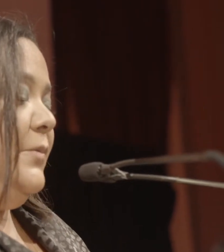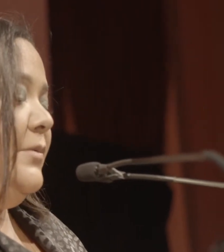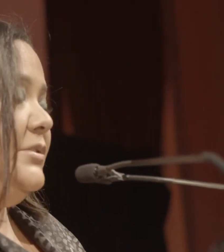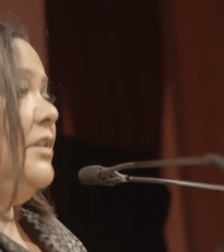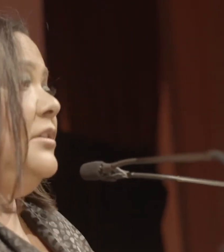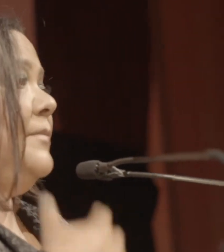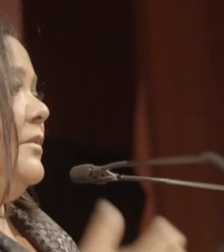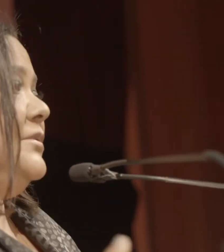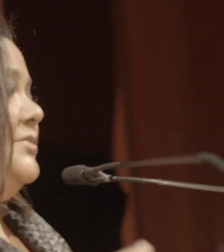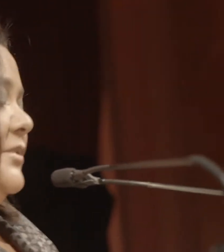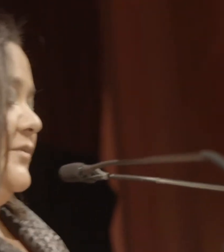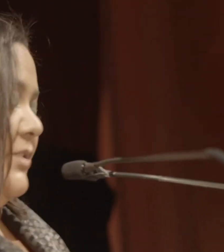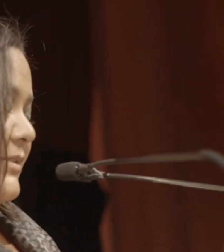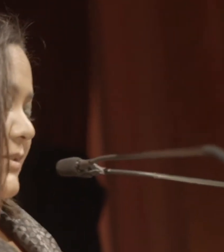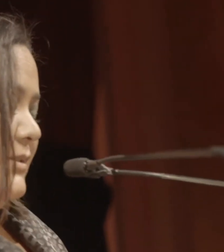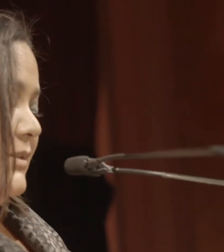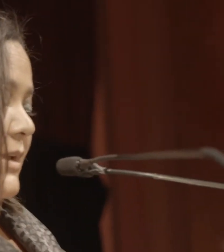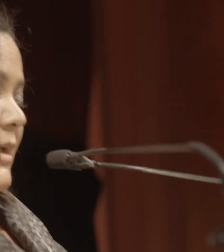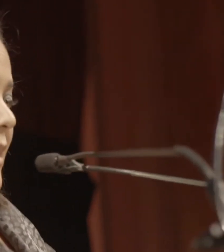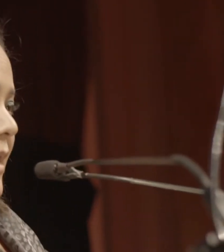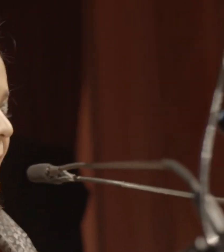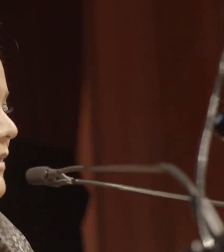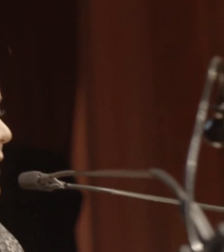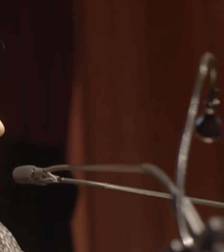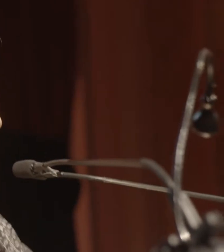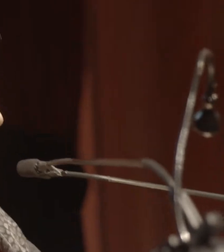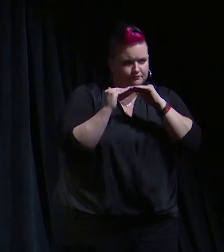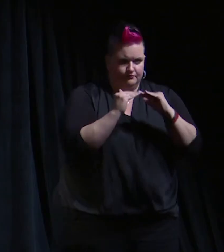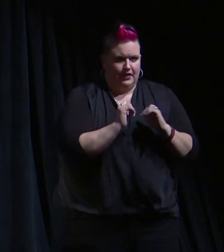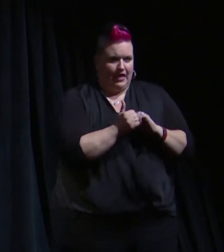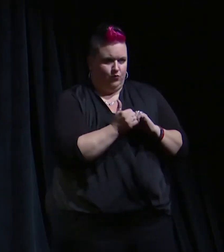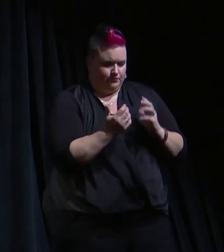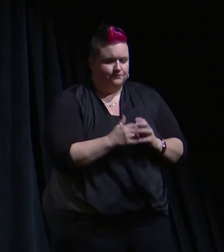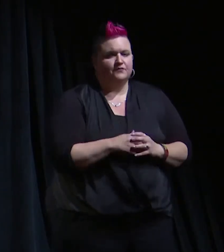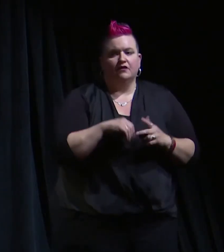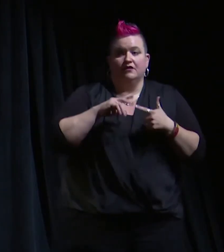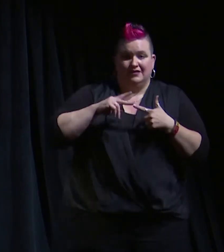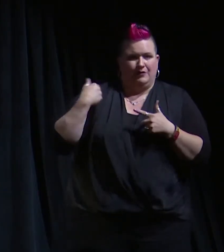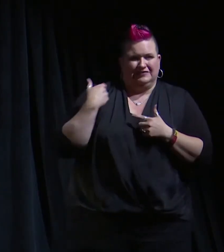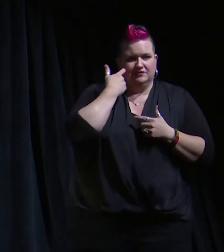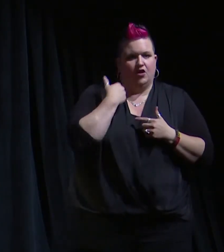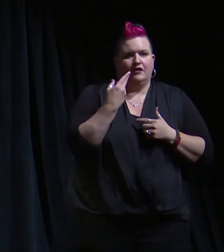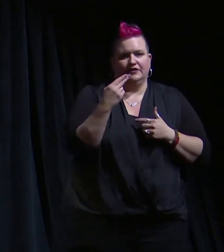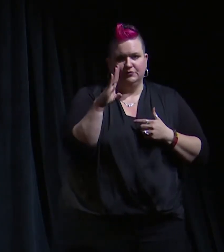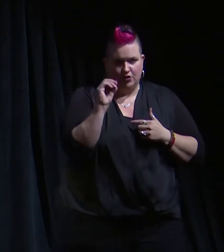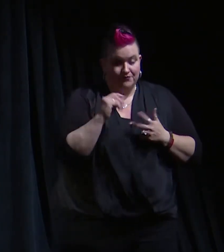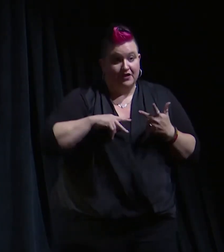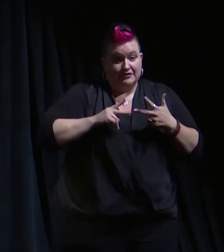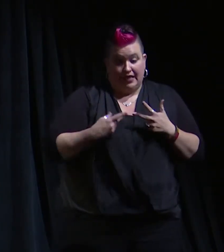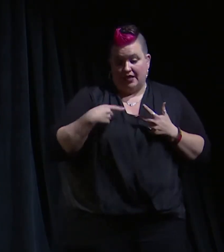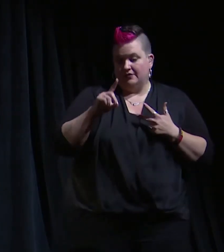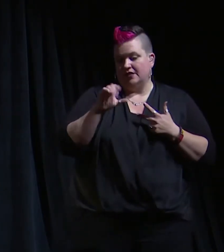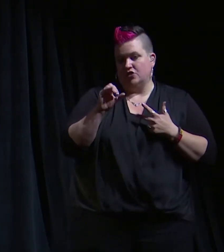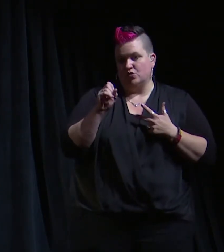And we were talking about restorative justice. And then finally I did a that was on HBO, and finally I did a